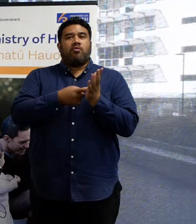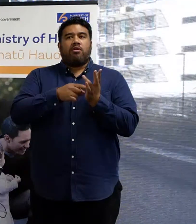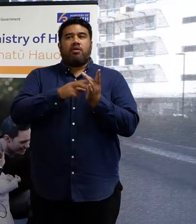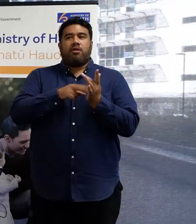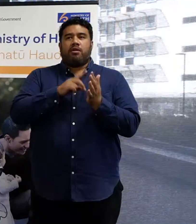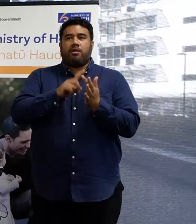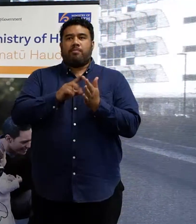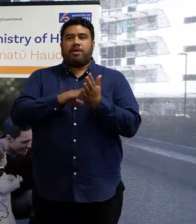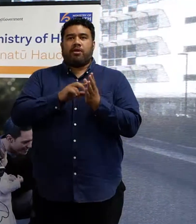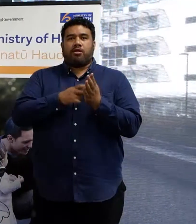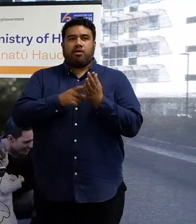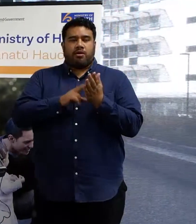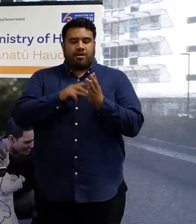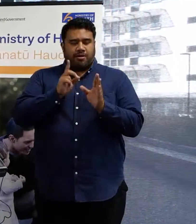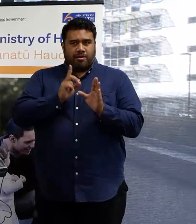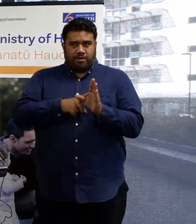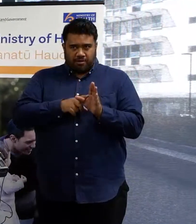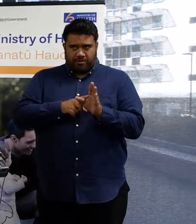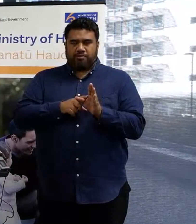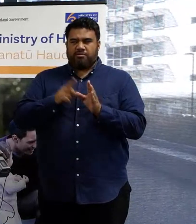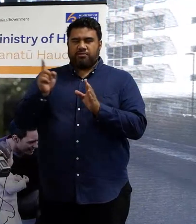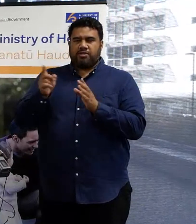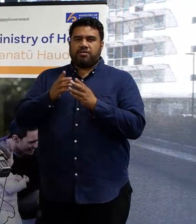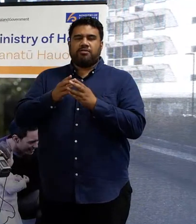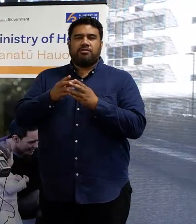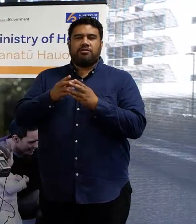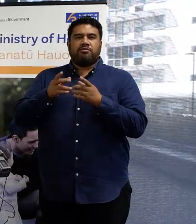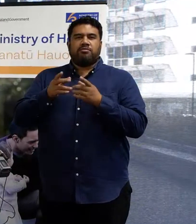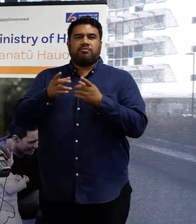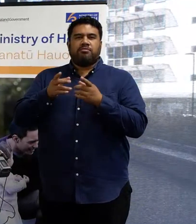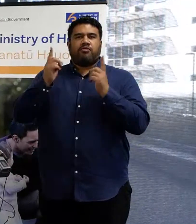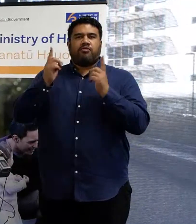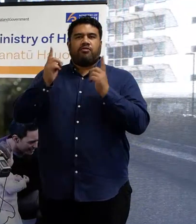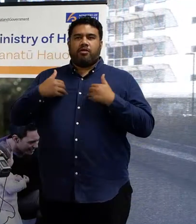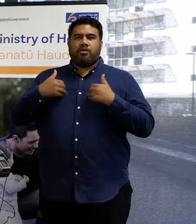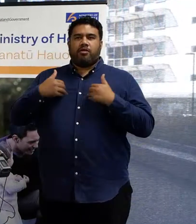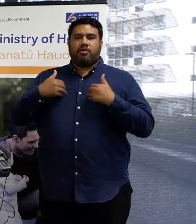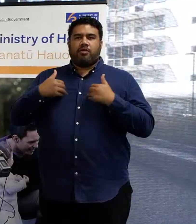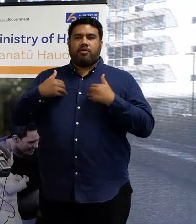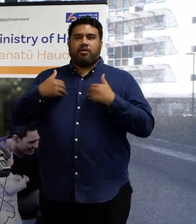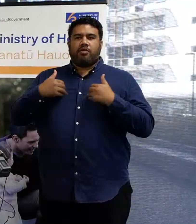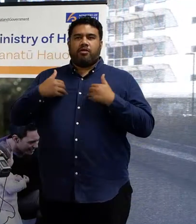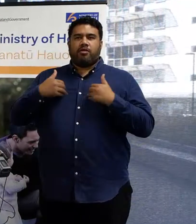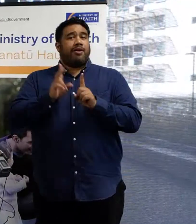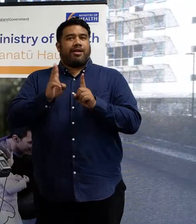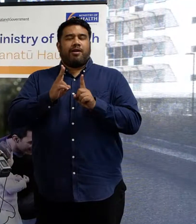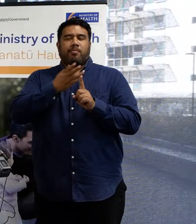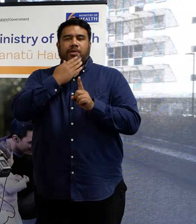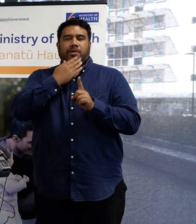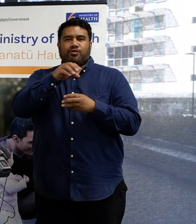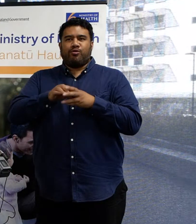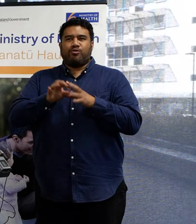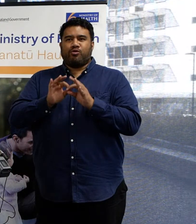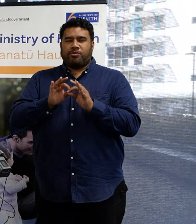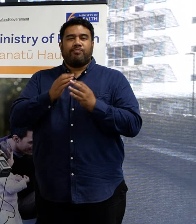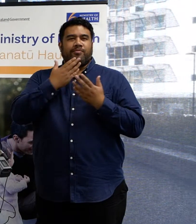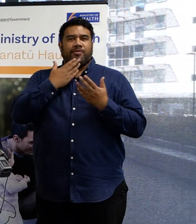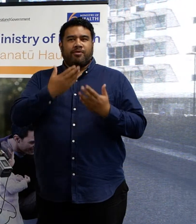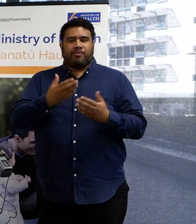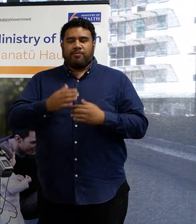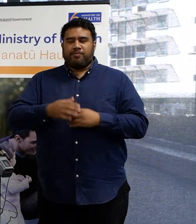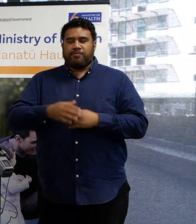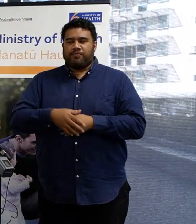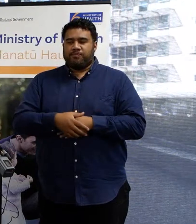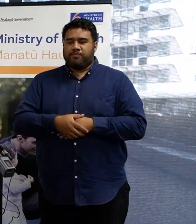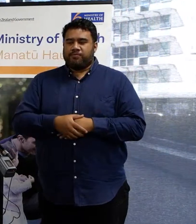Public Health. And once again, as we have a sign language interpreter back with us today, thank you for including